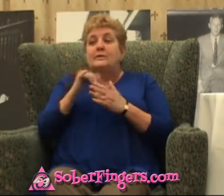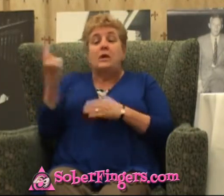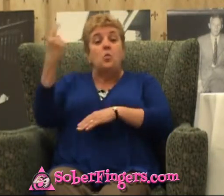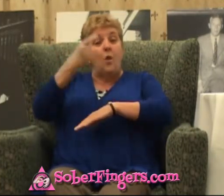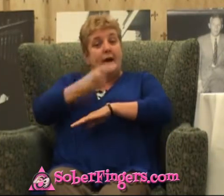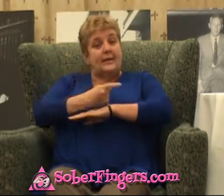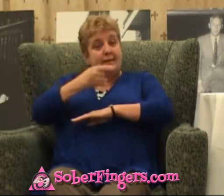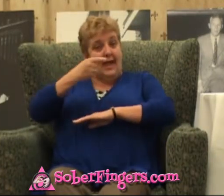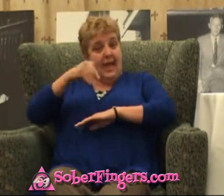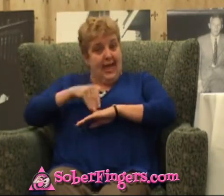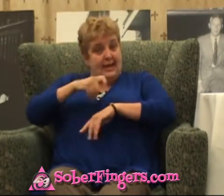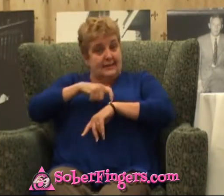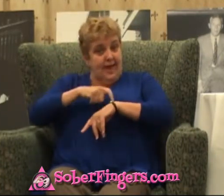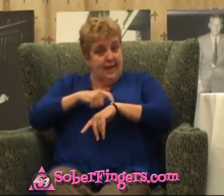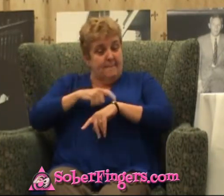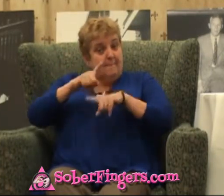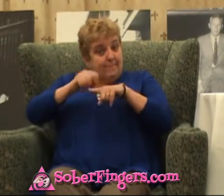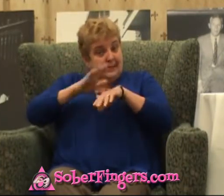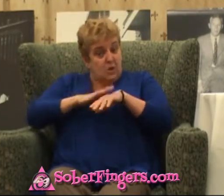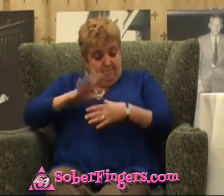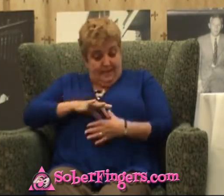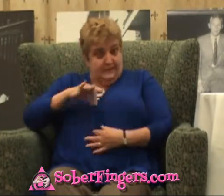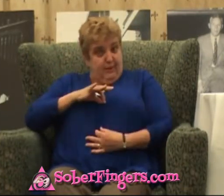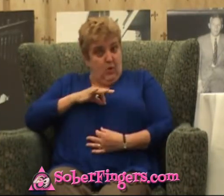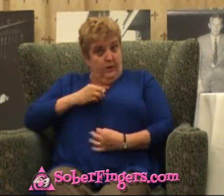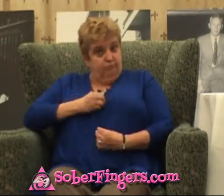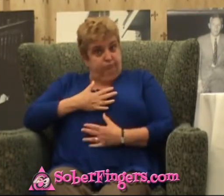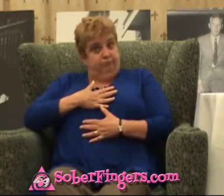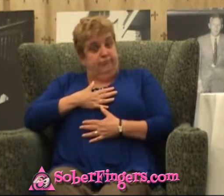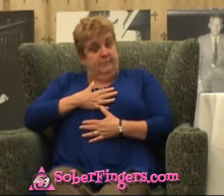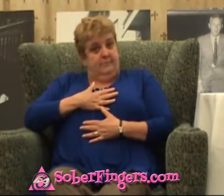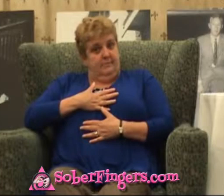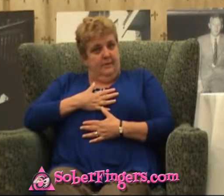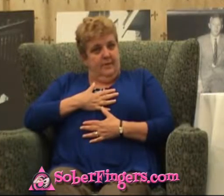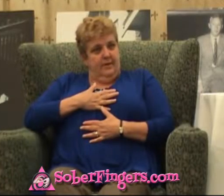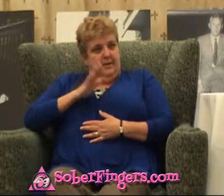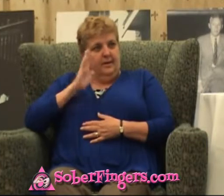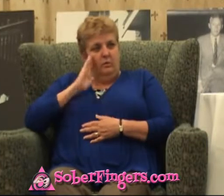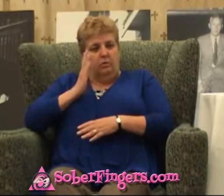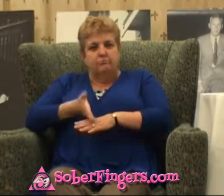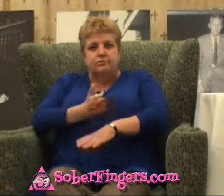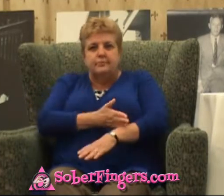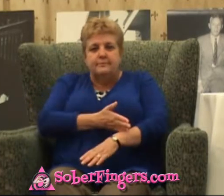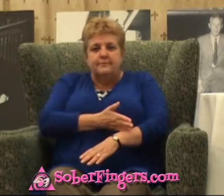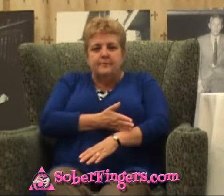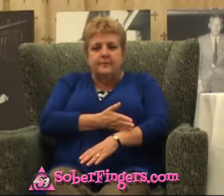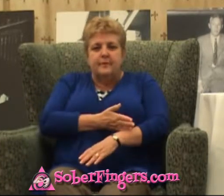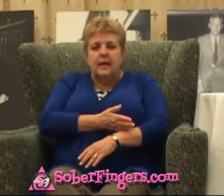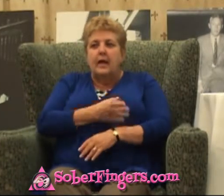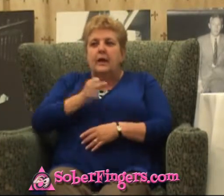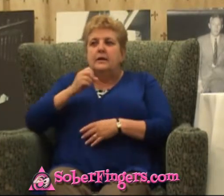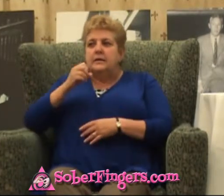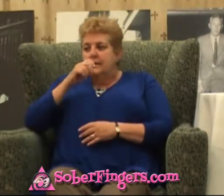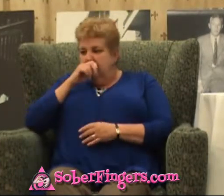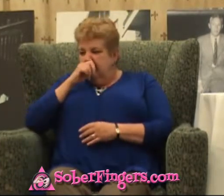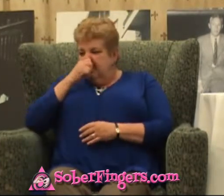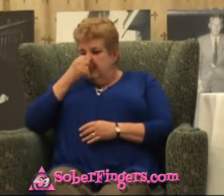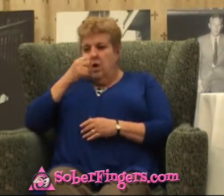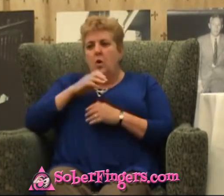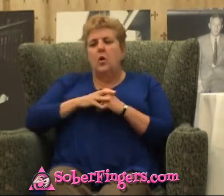of my spiritual condition. And so I do a series of things, including, you know, being sponsored, sponsoring all the things that I told